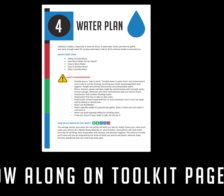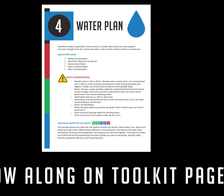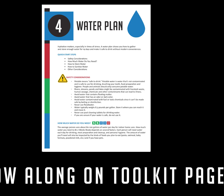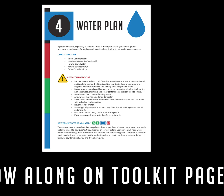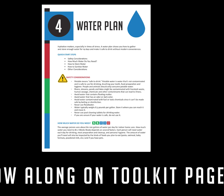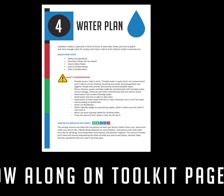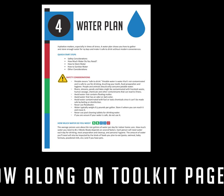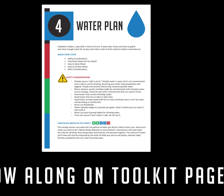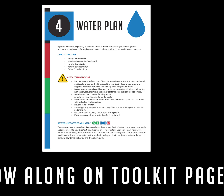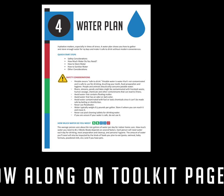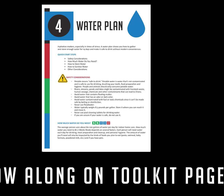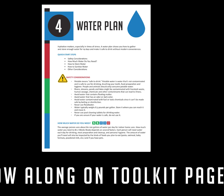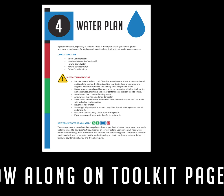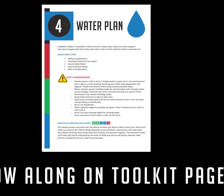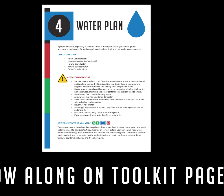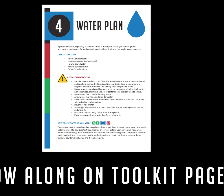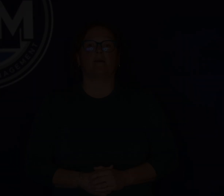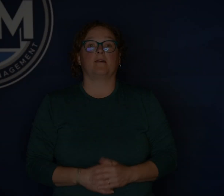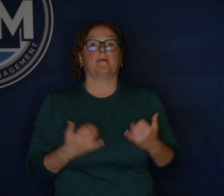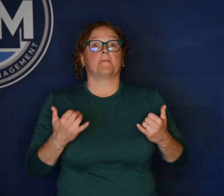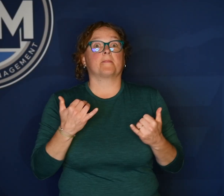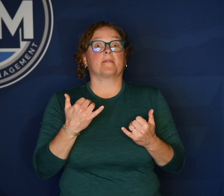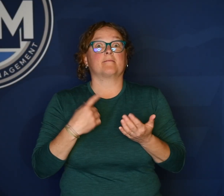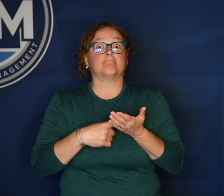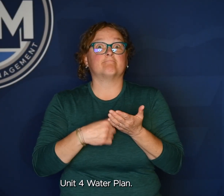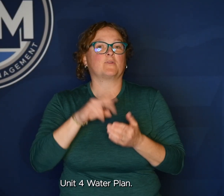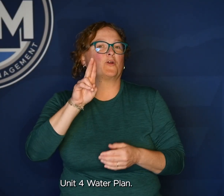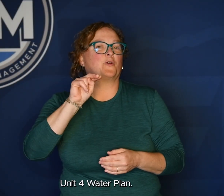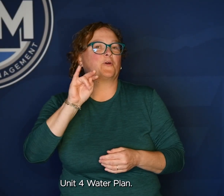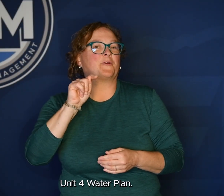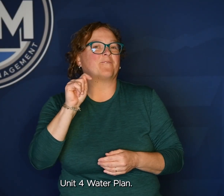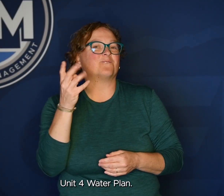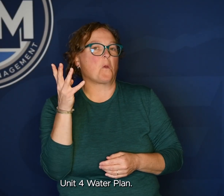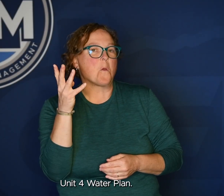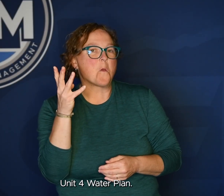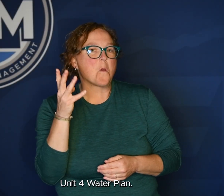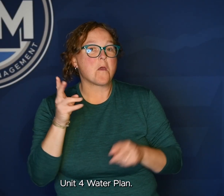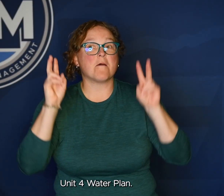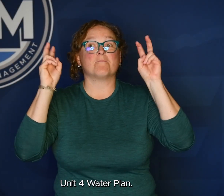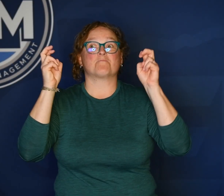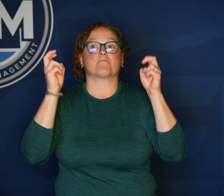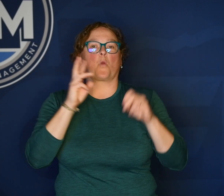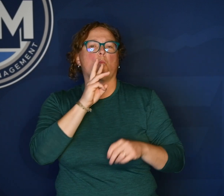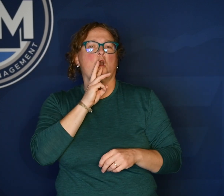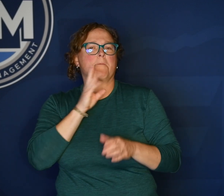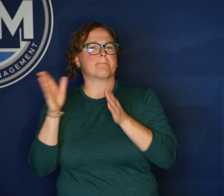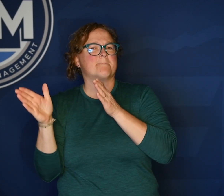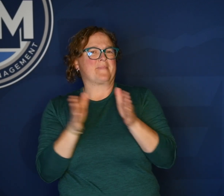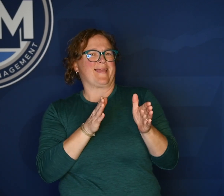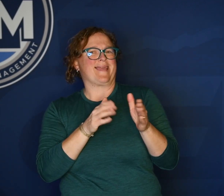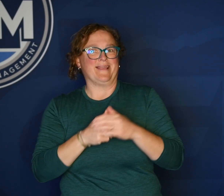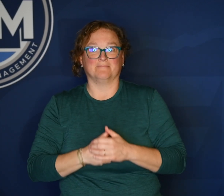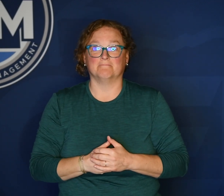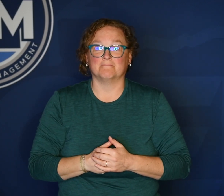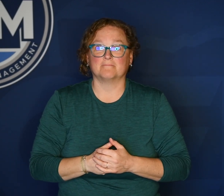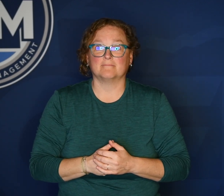Follow along on Toolkit, page 12. Unit 4, Water Plan.